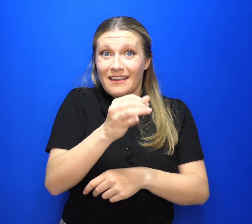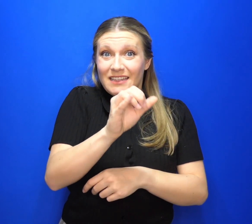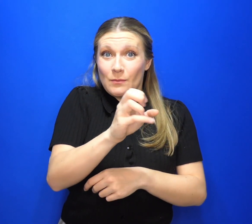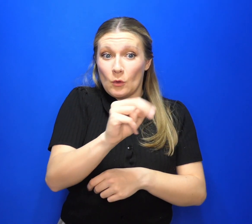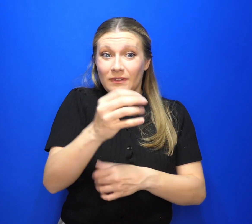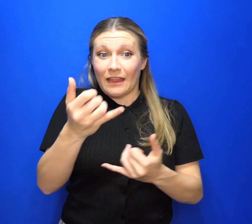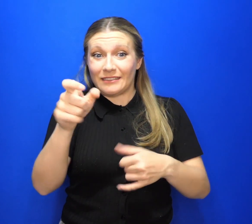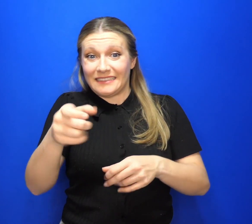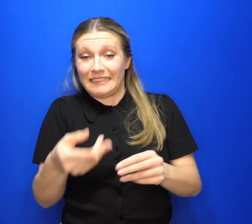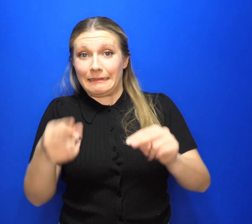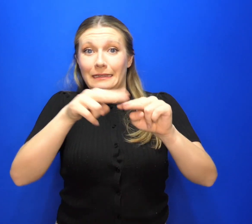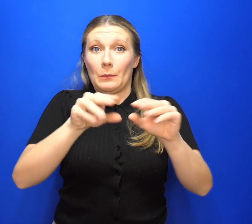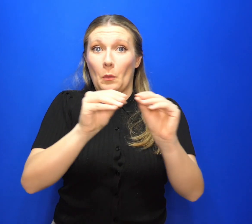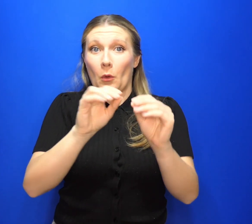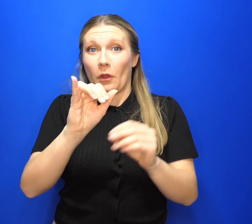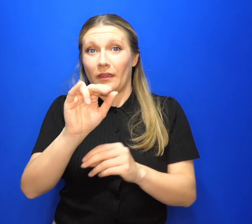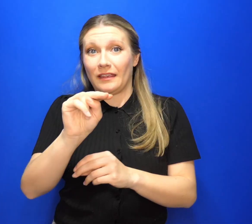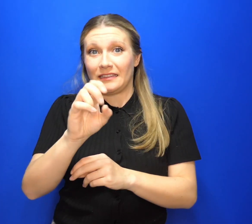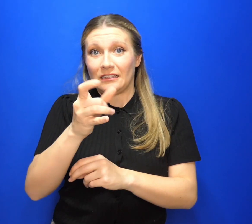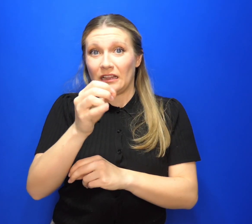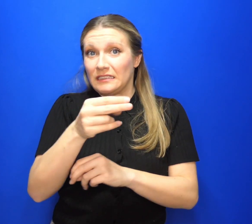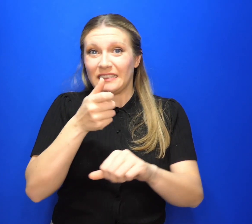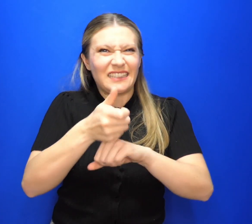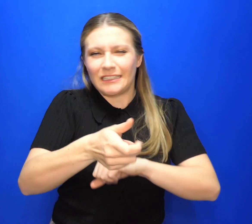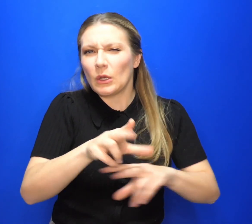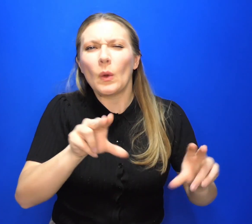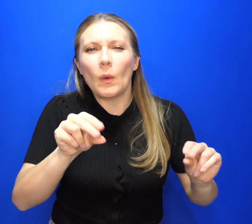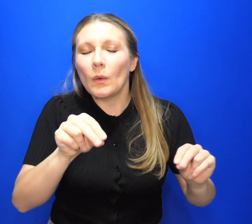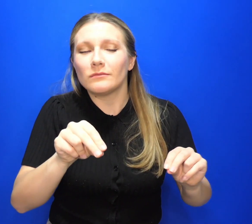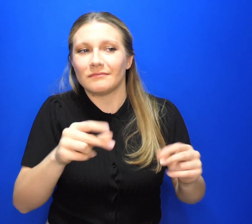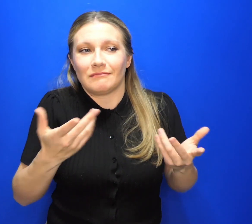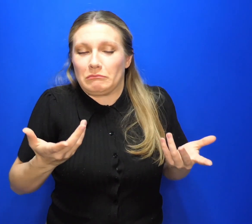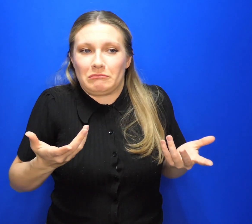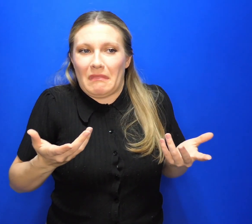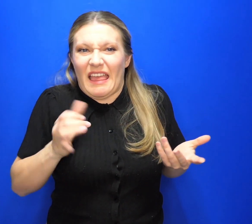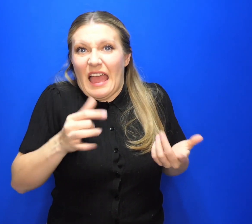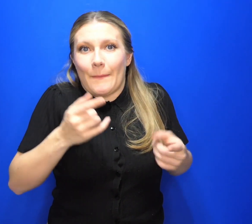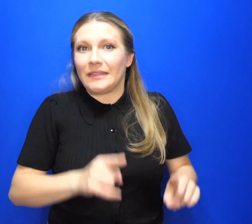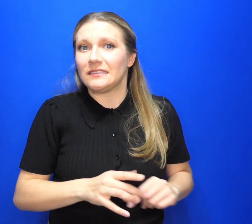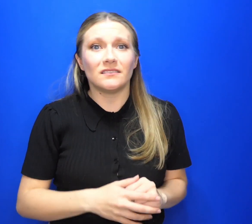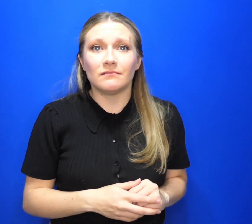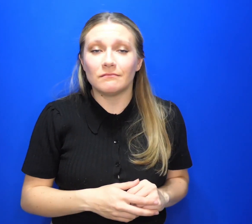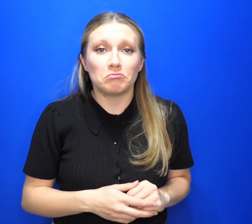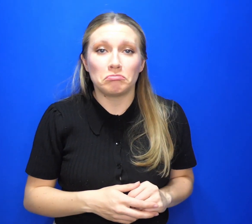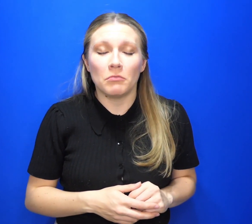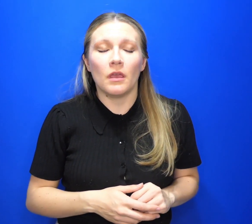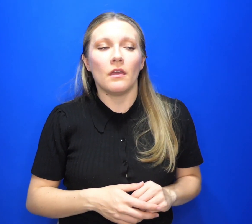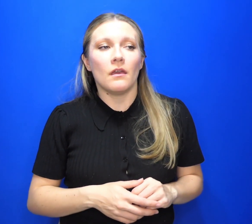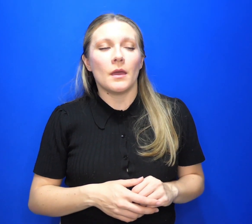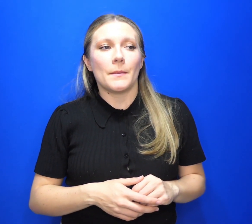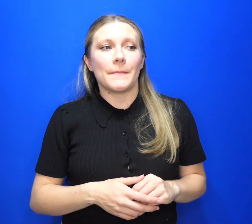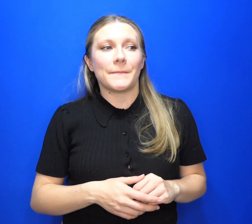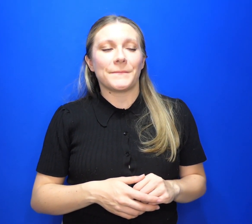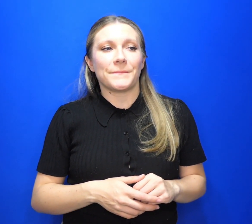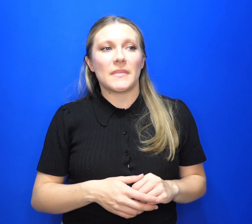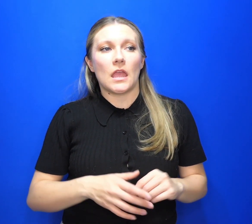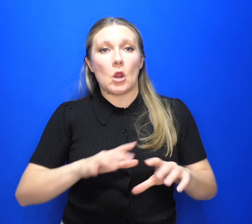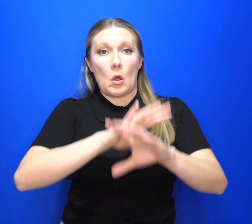need more insulin. It is what it is. Yeah. So, I mean, in the grand scheme